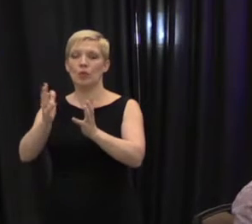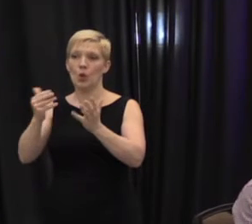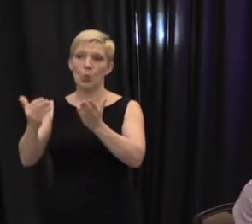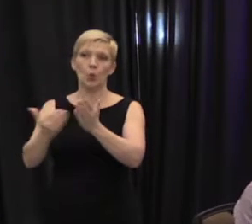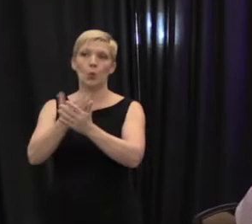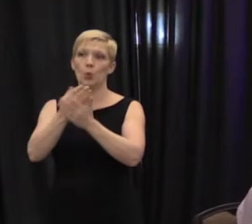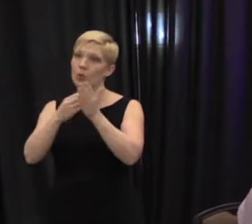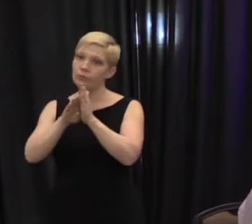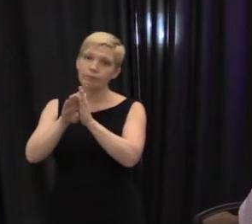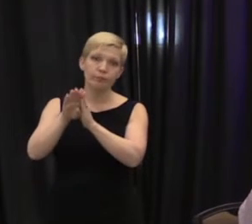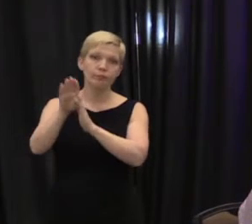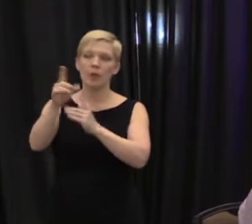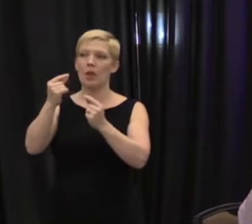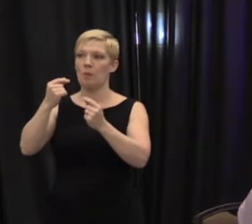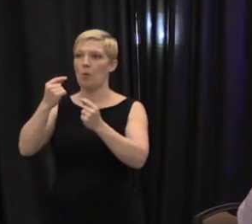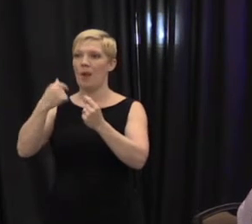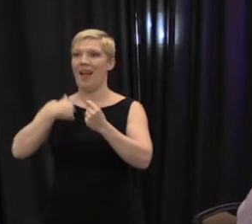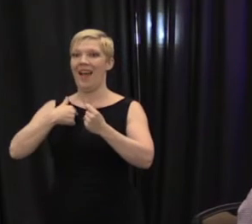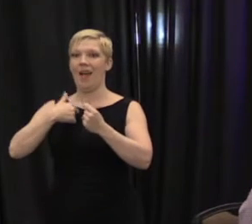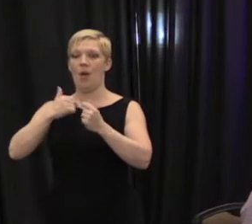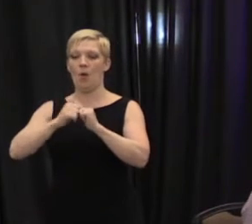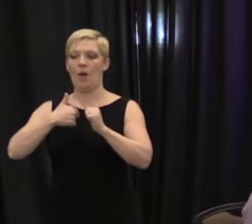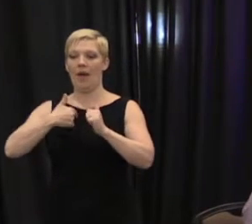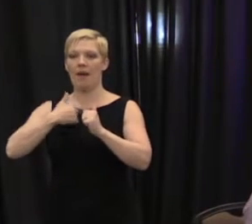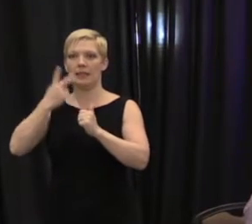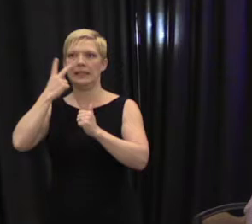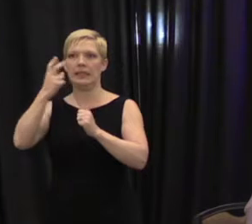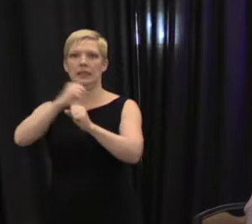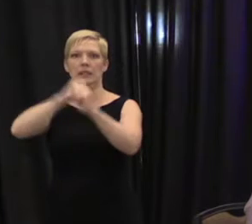at least, again, how I see liberation happening.